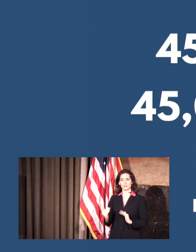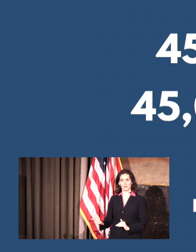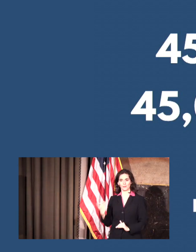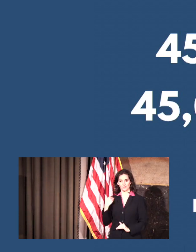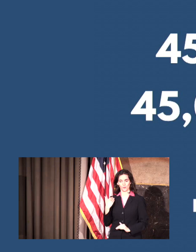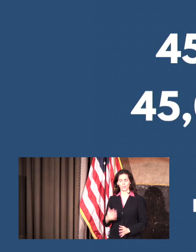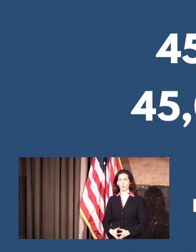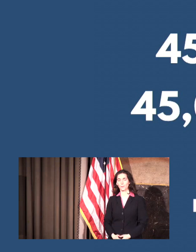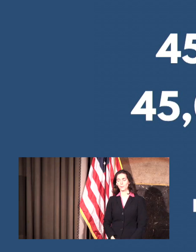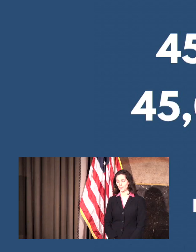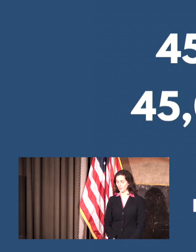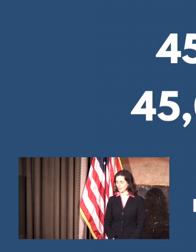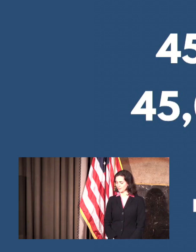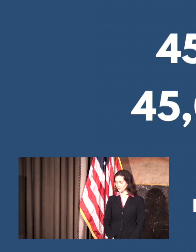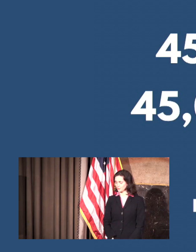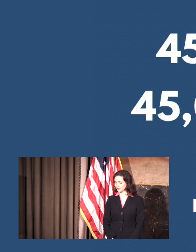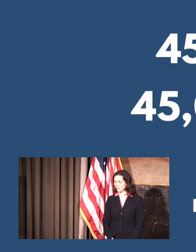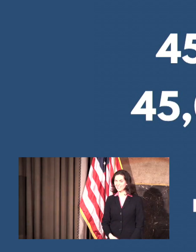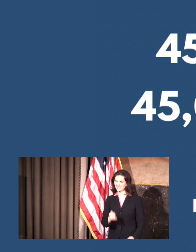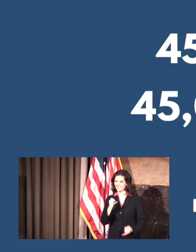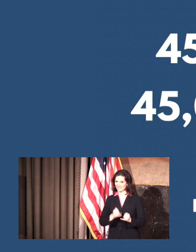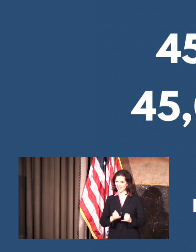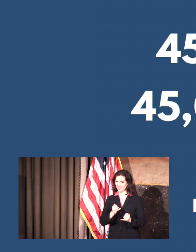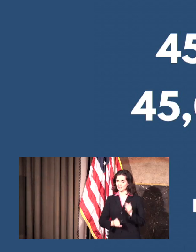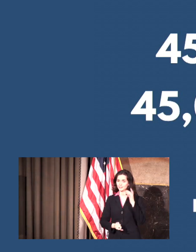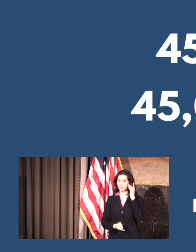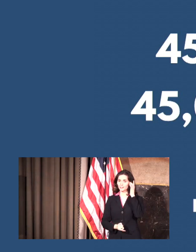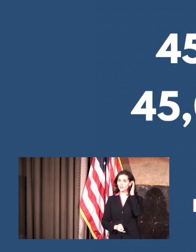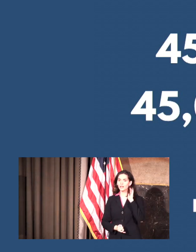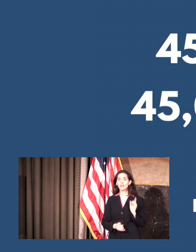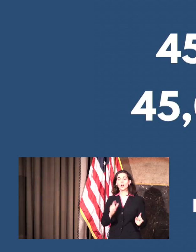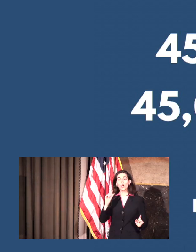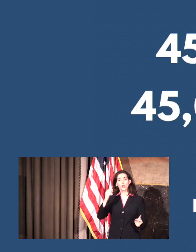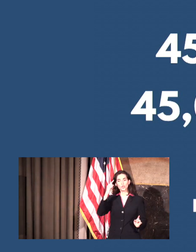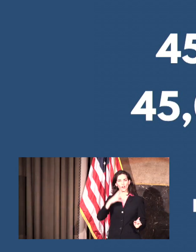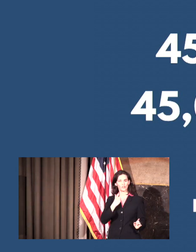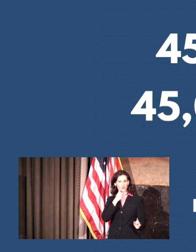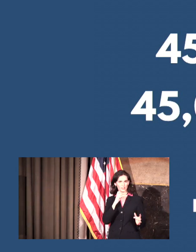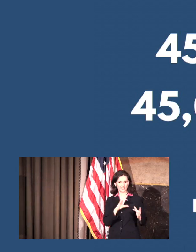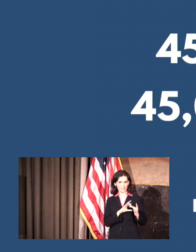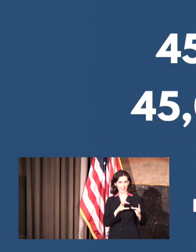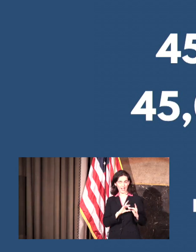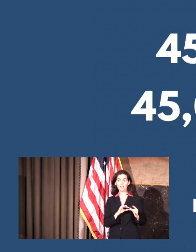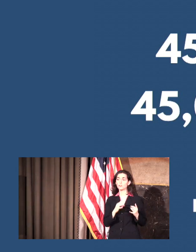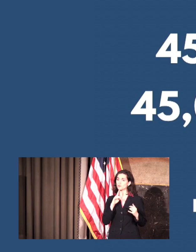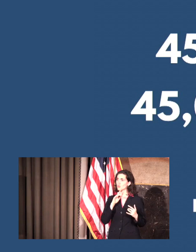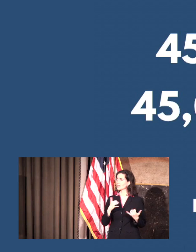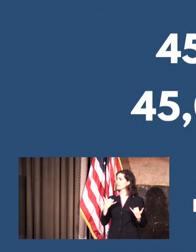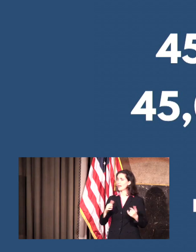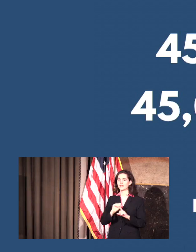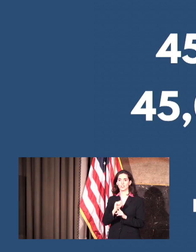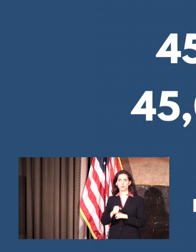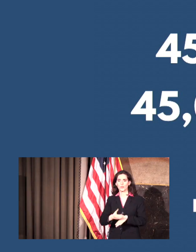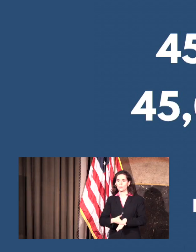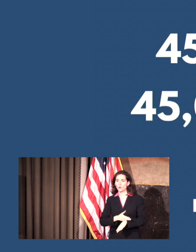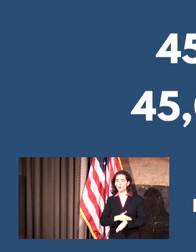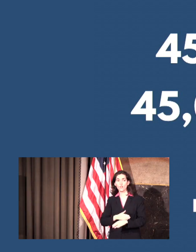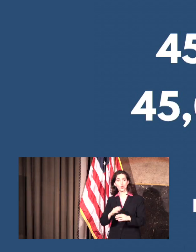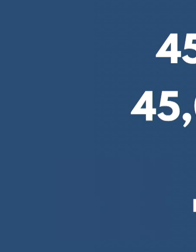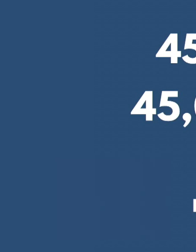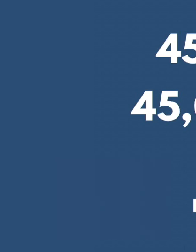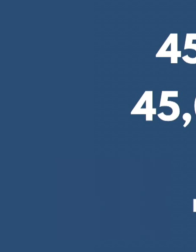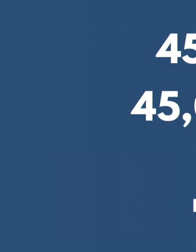is, as the governor had said, you know, we're clearly coming down in the right direction from COVID.